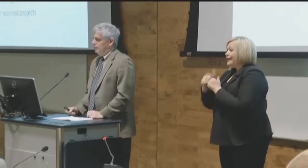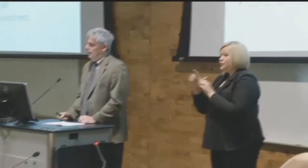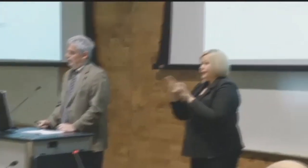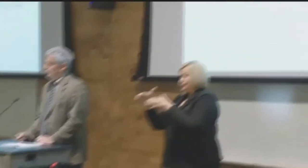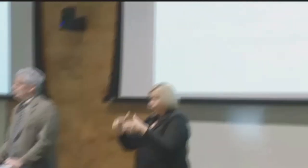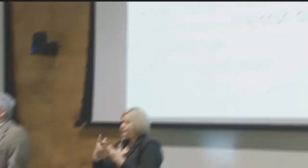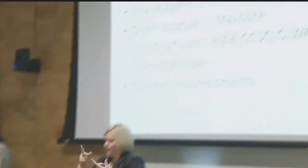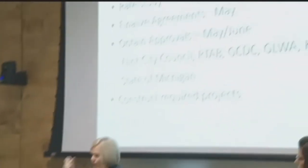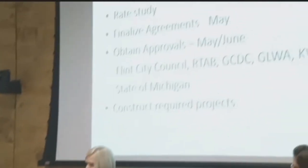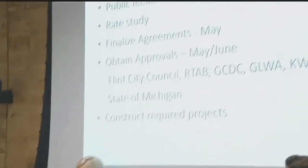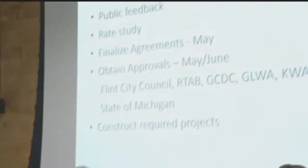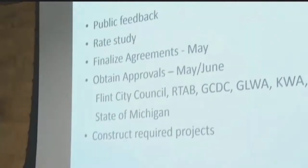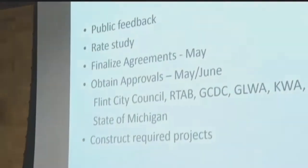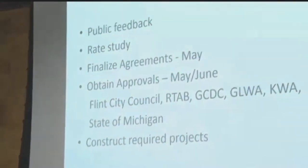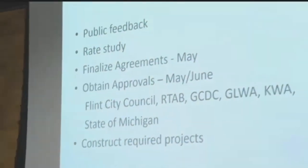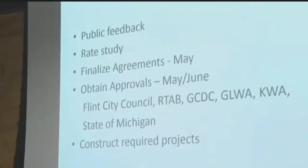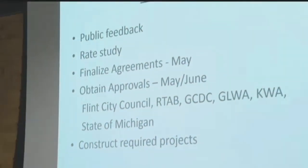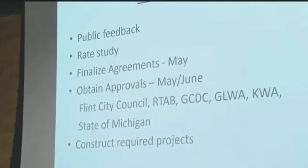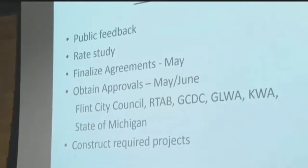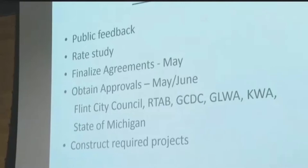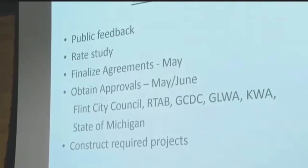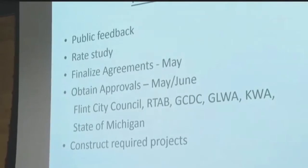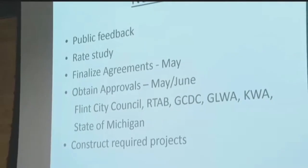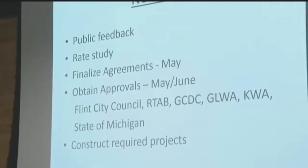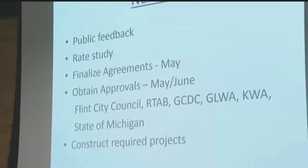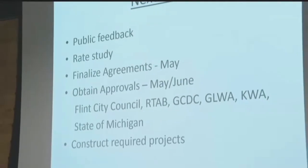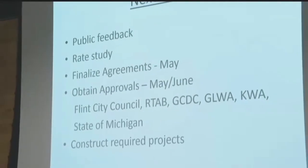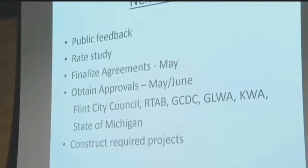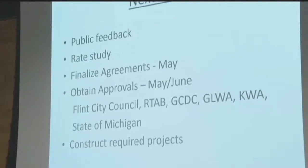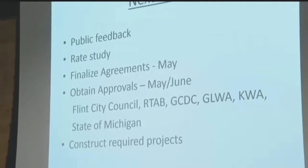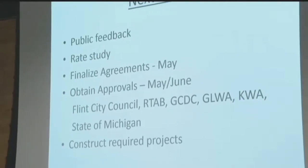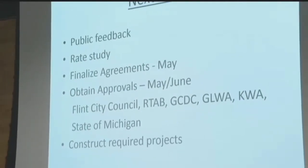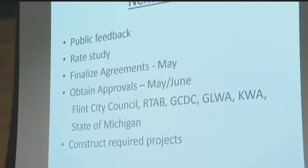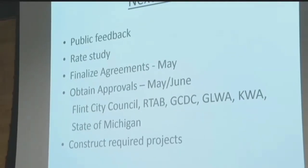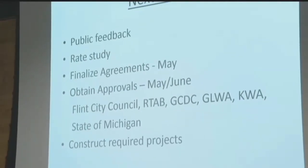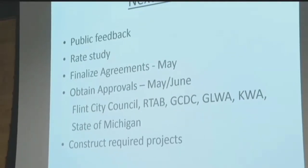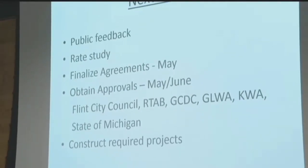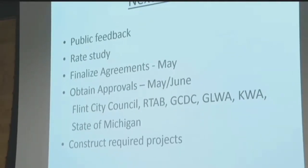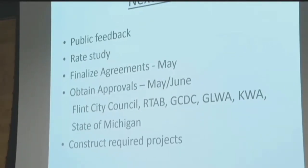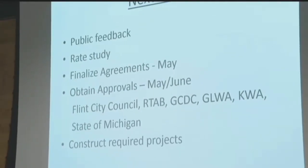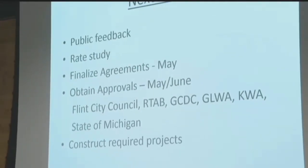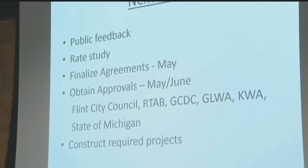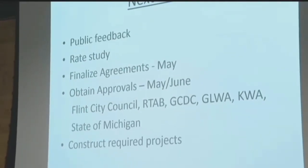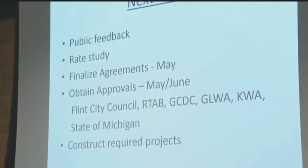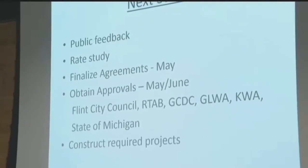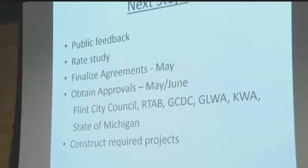bodies, we'll then start spending some of that $120 million in building some of the projects we need to make this